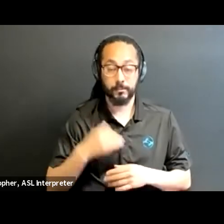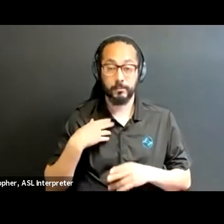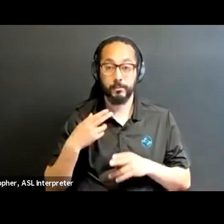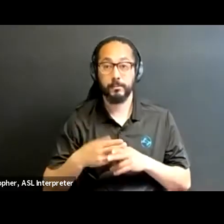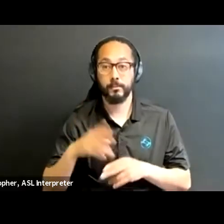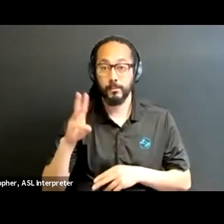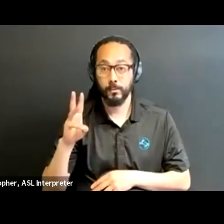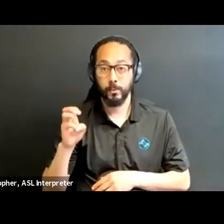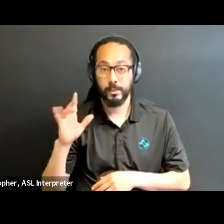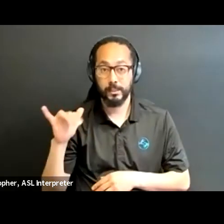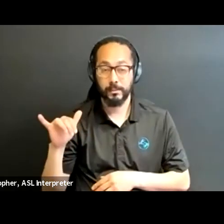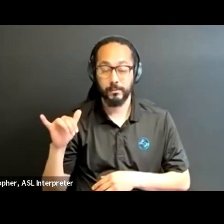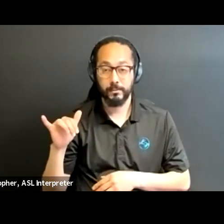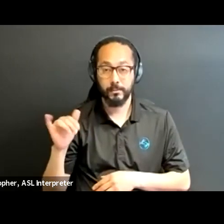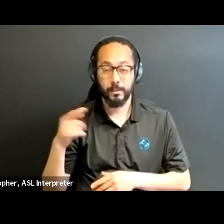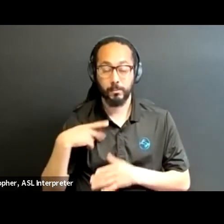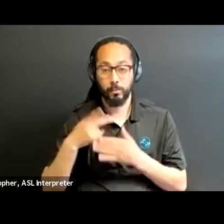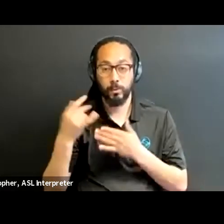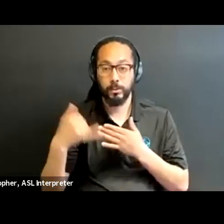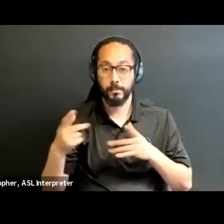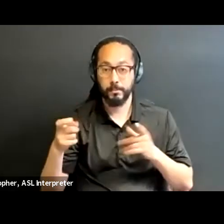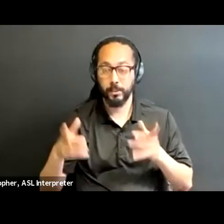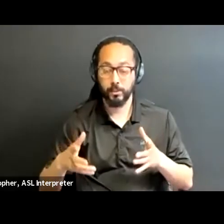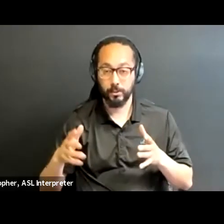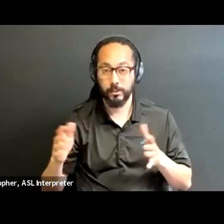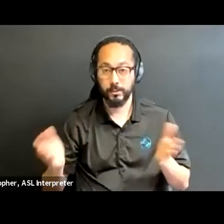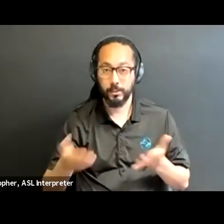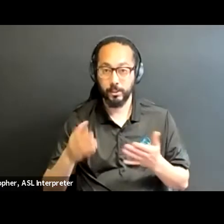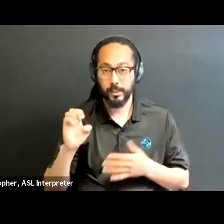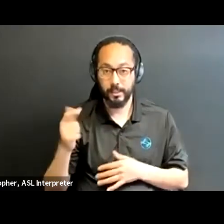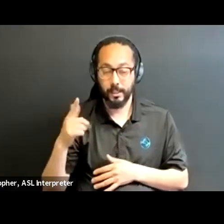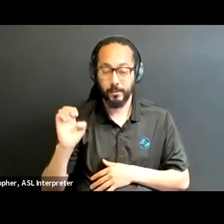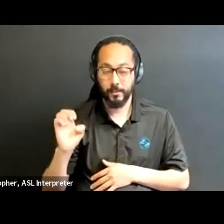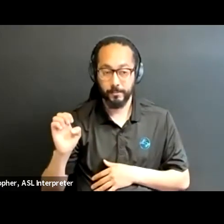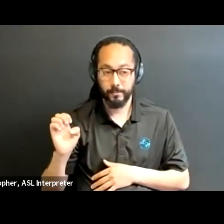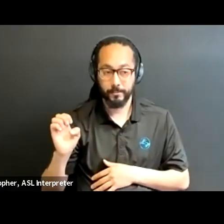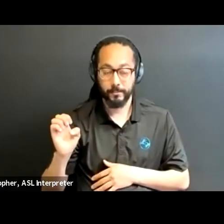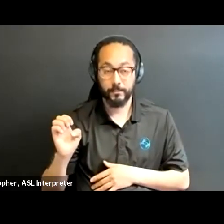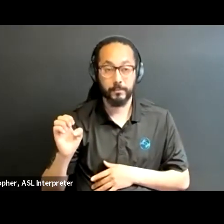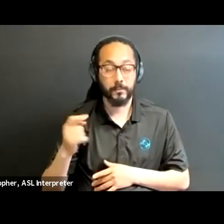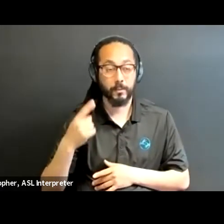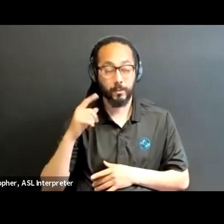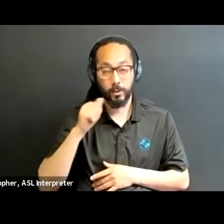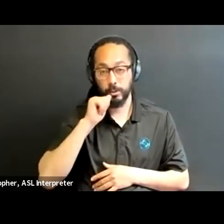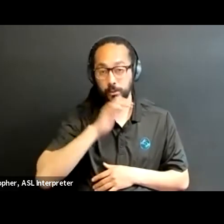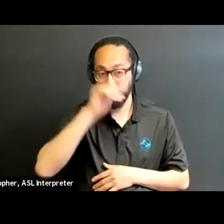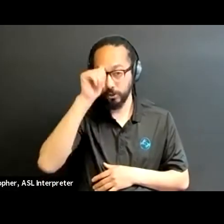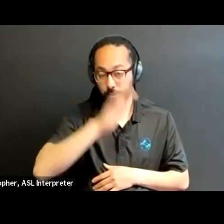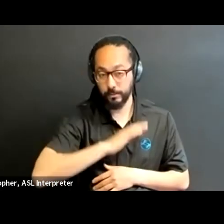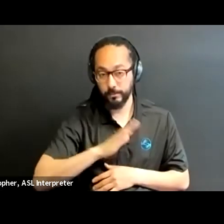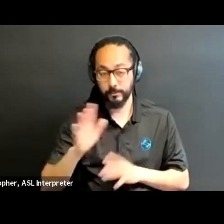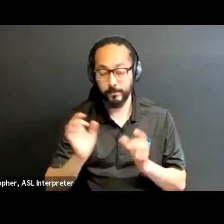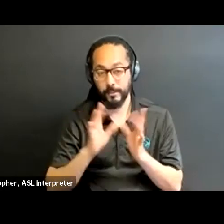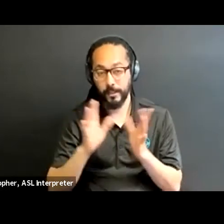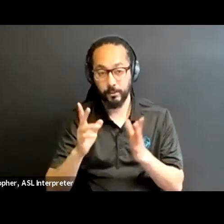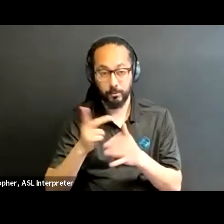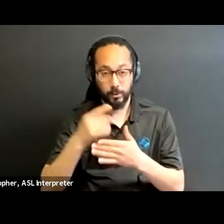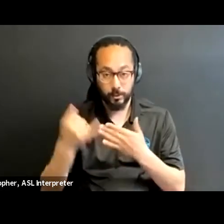Egale. My portfolio centers on our legal and gender-based violent projects. And I will pass it to